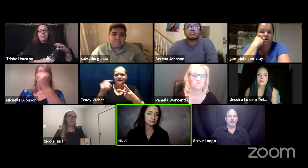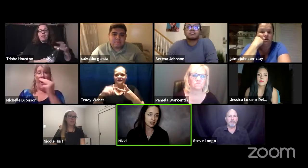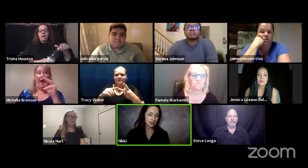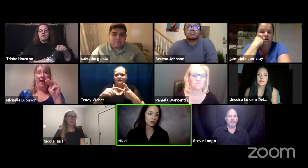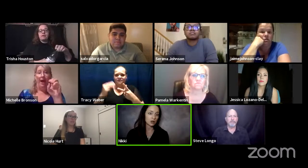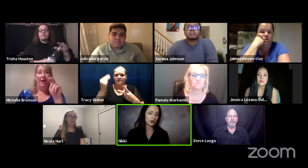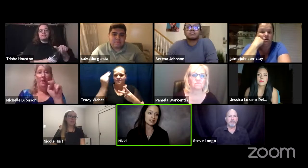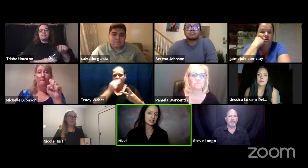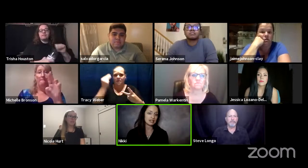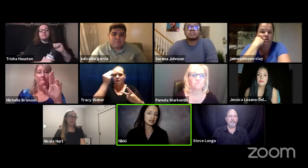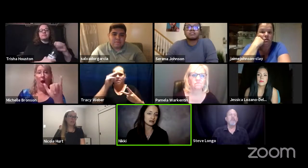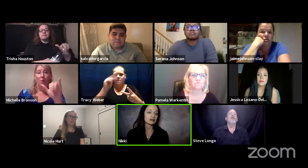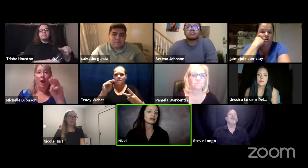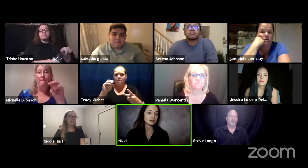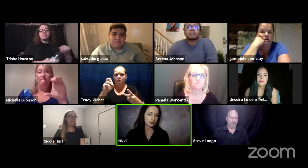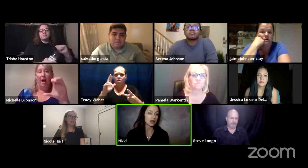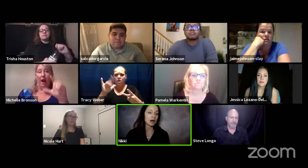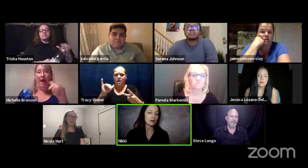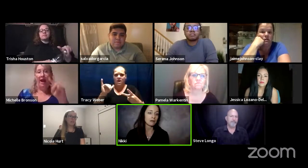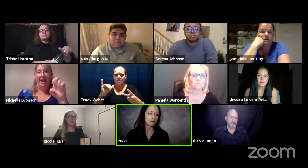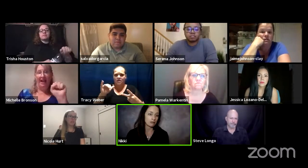and the other one was the